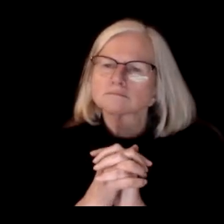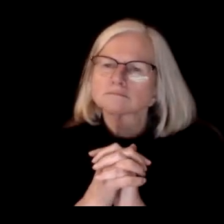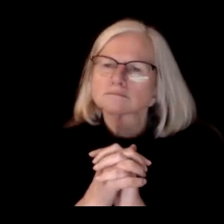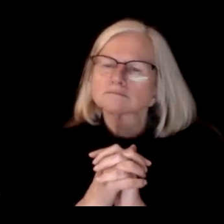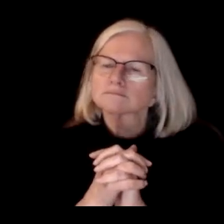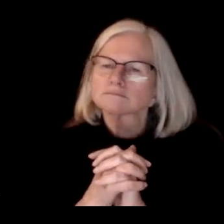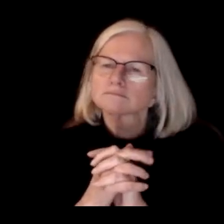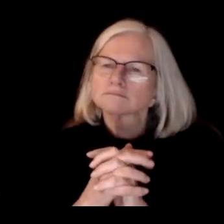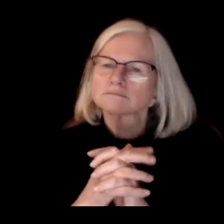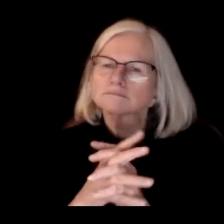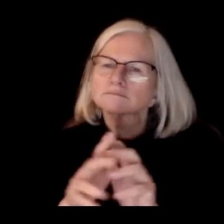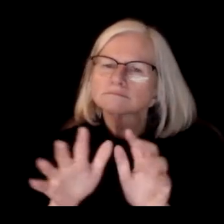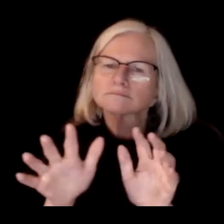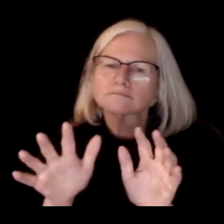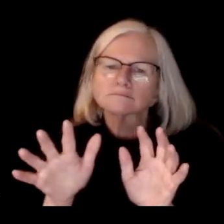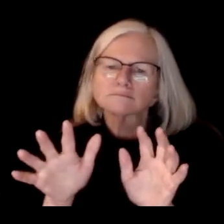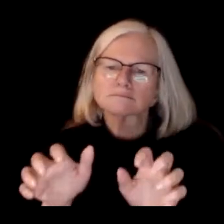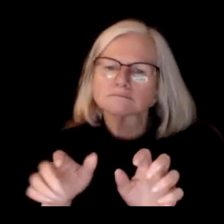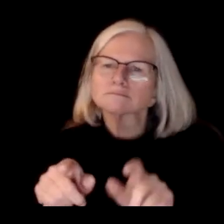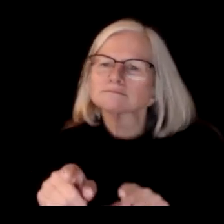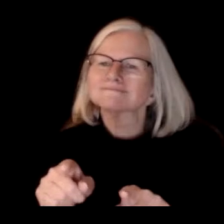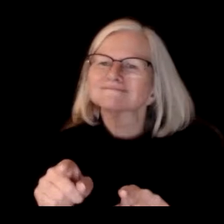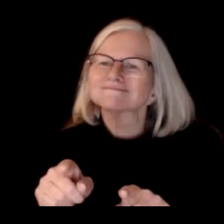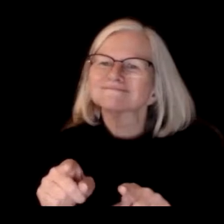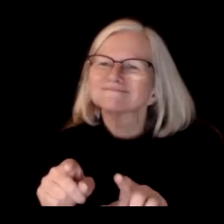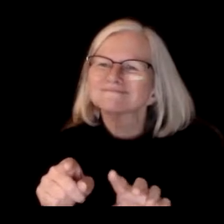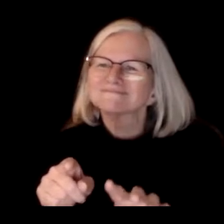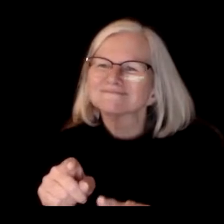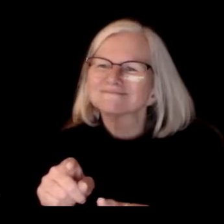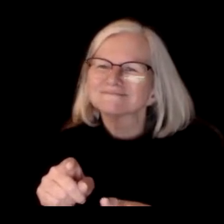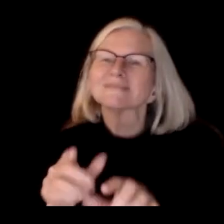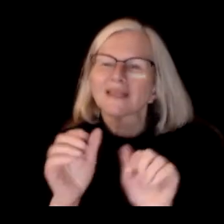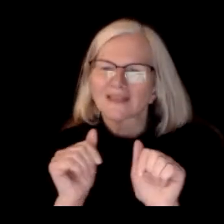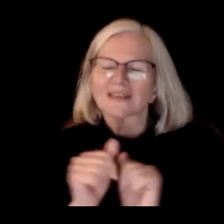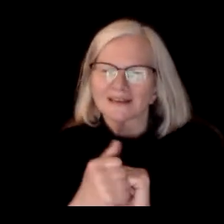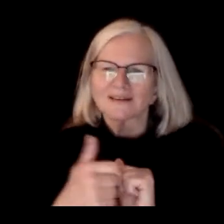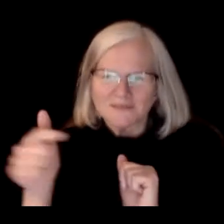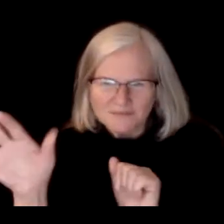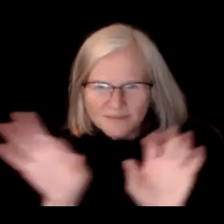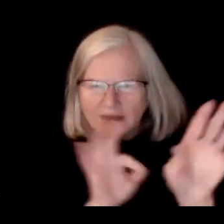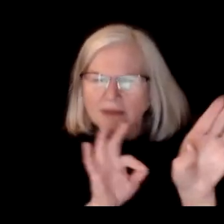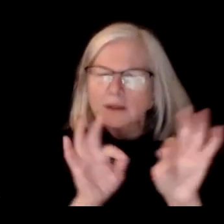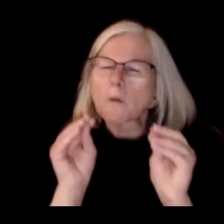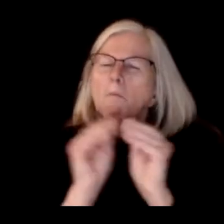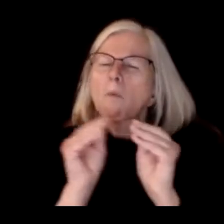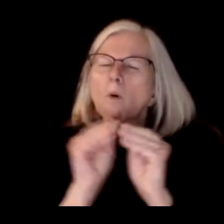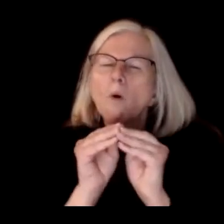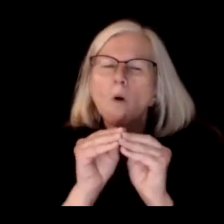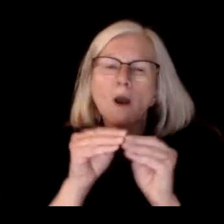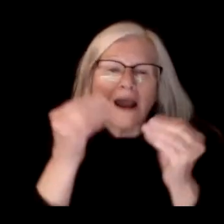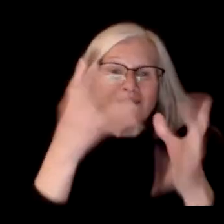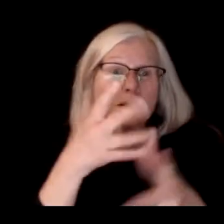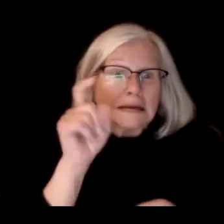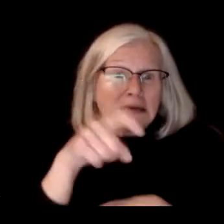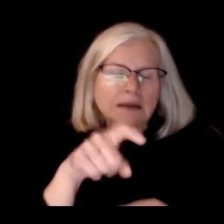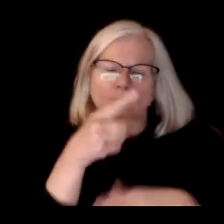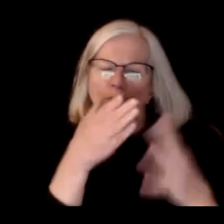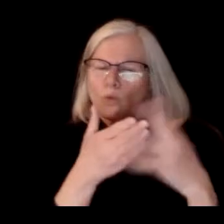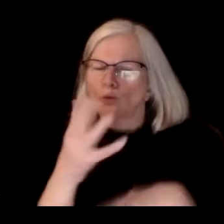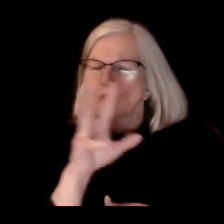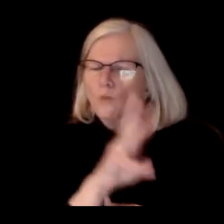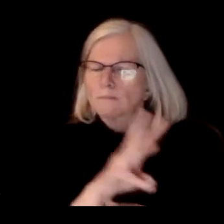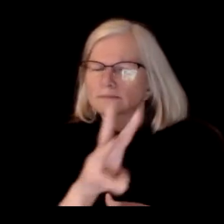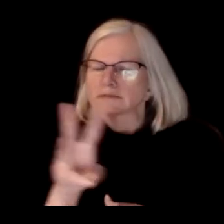COVID-19 response website. And again, we will be updating you with additional information in the coming days. With that, I'd like to turn it over